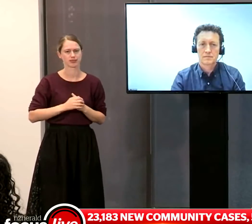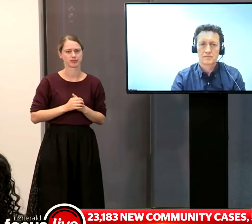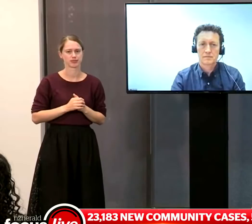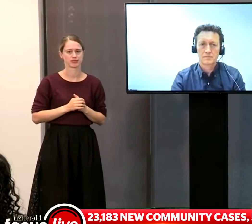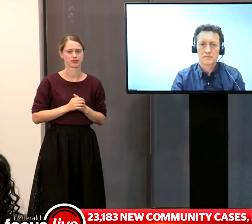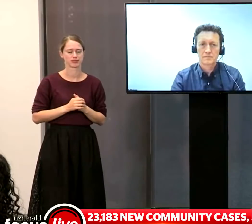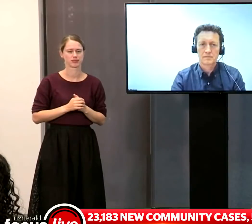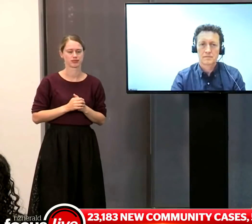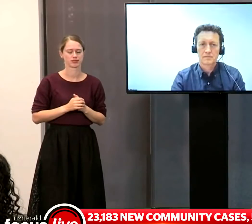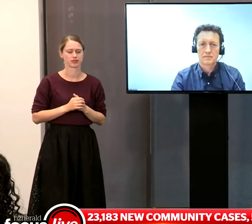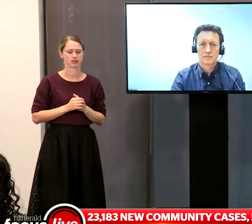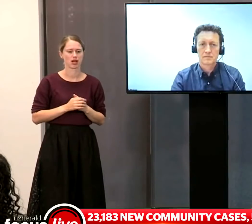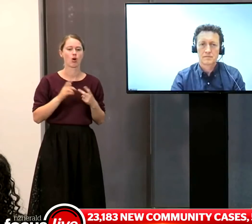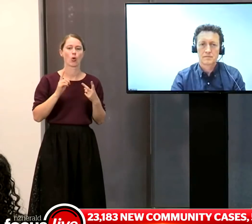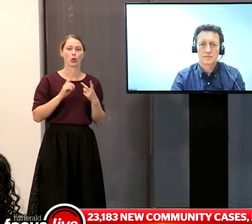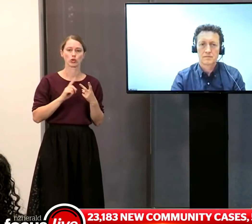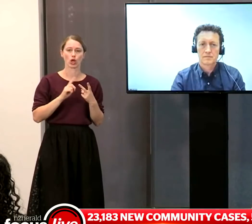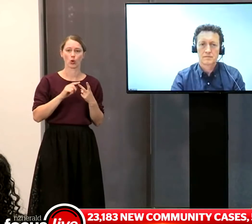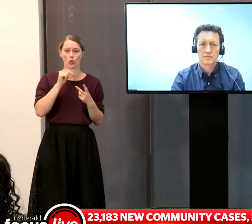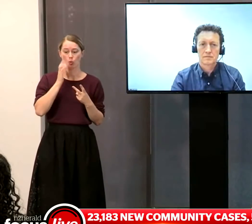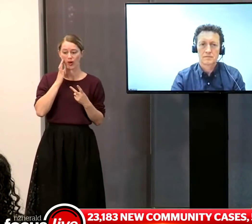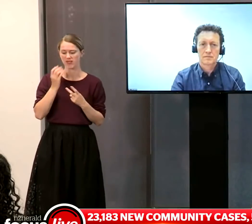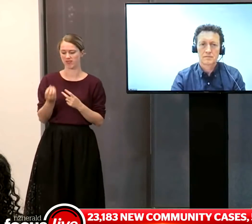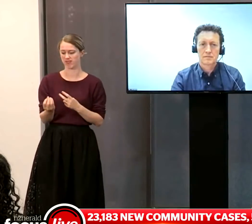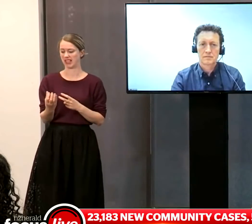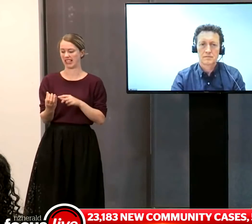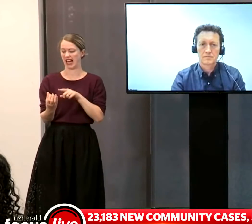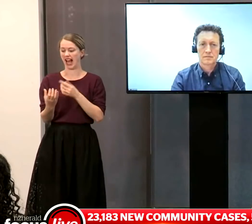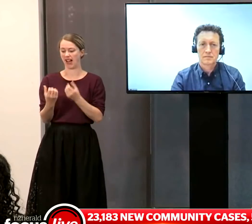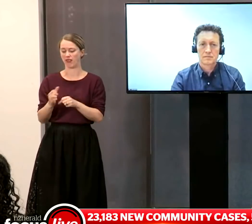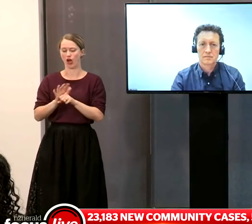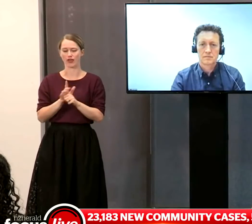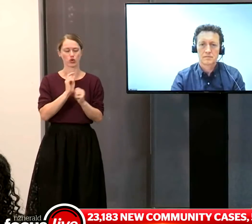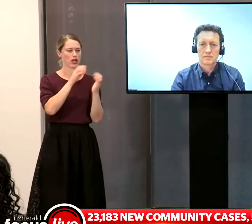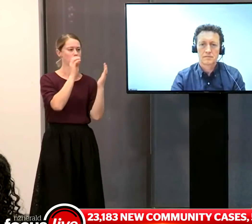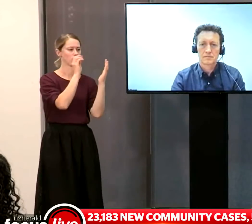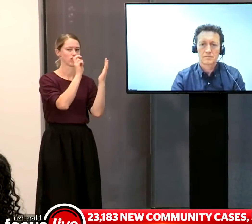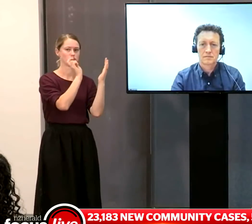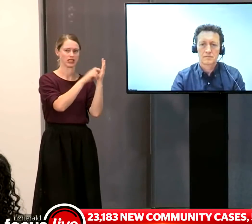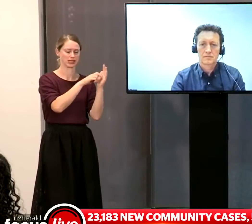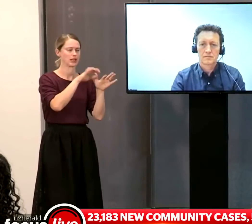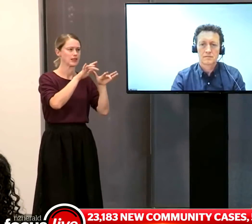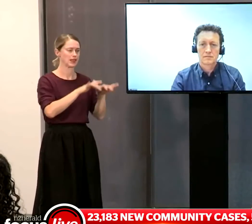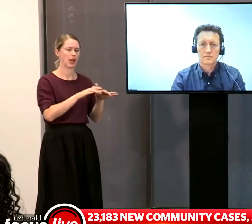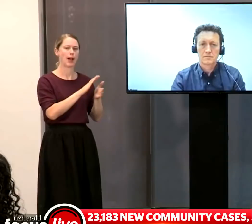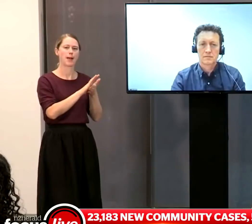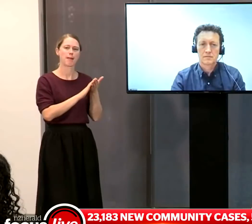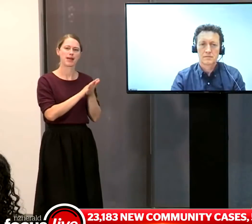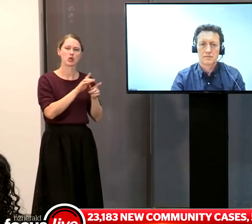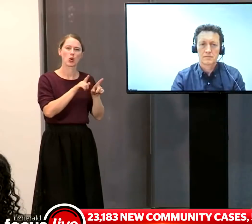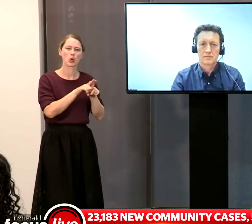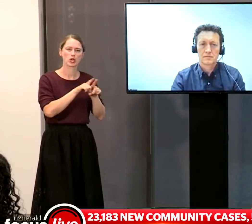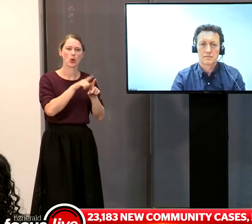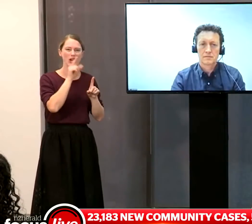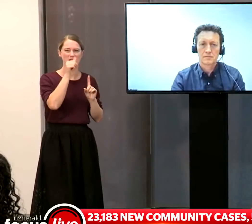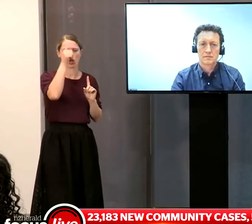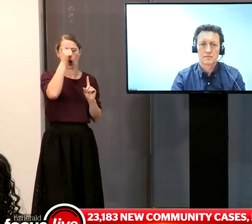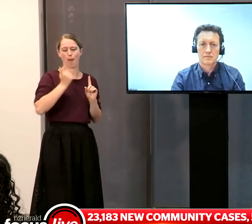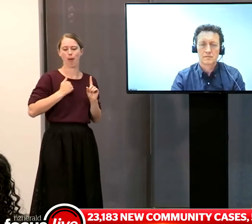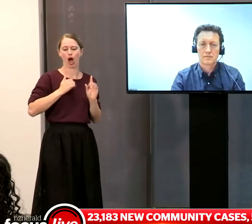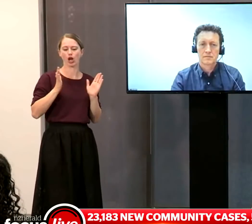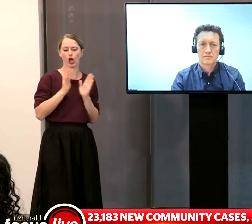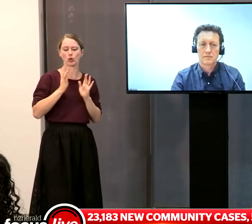But the second thing, of course, is in registering their positive result, people are then able to also identify who their contacts